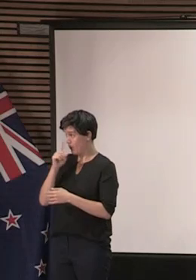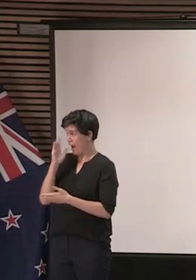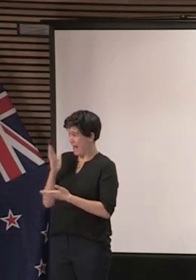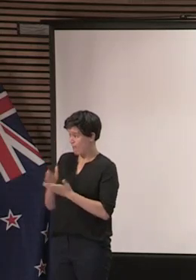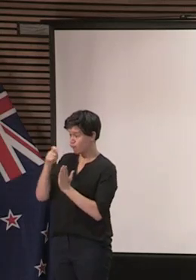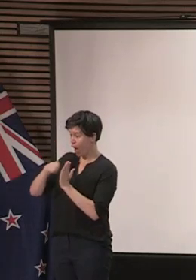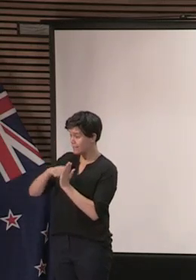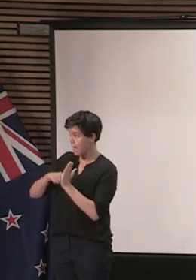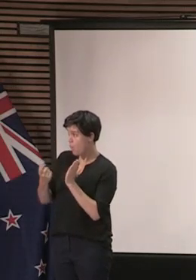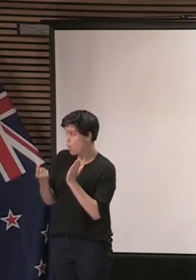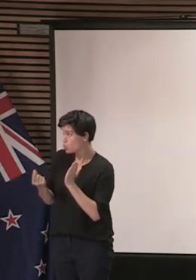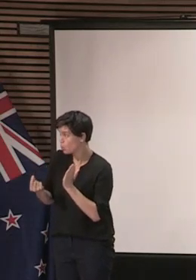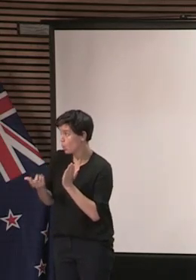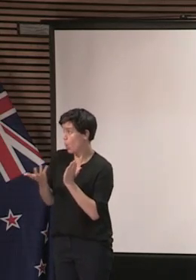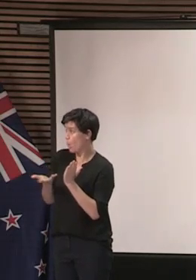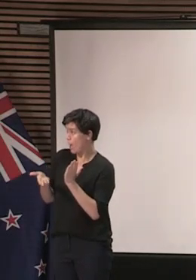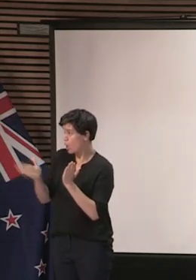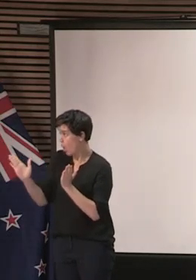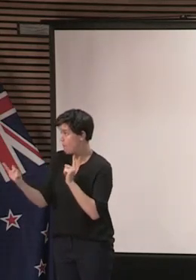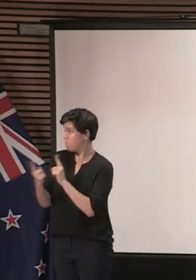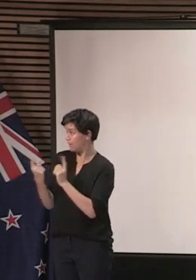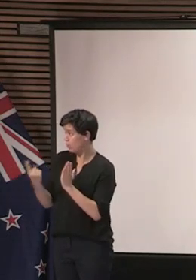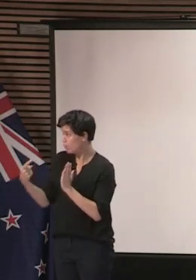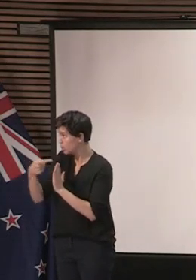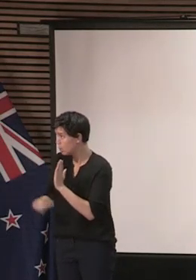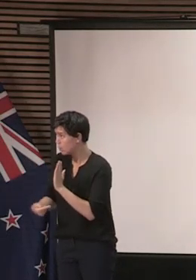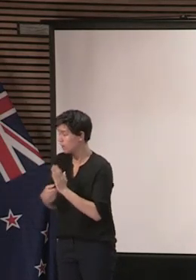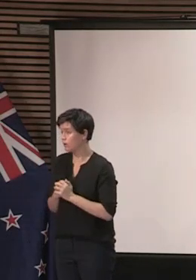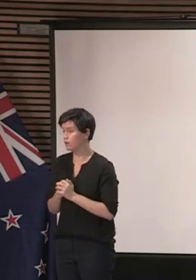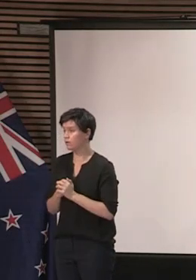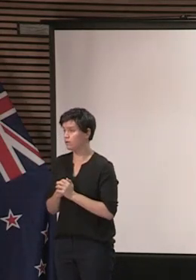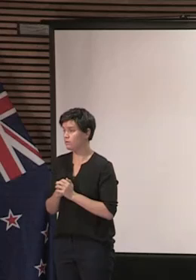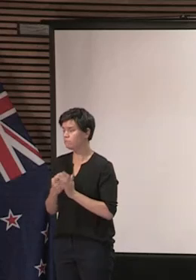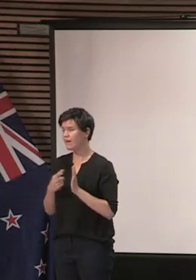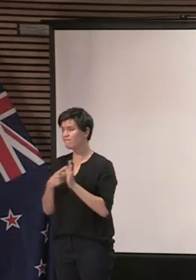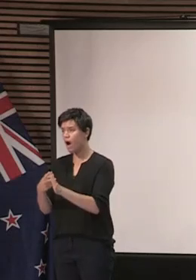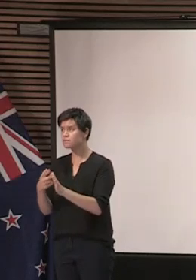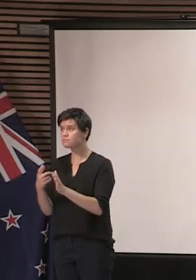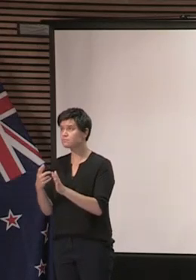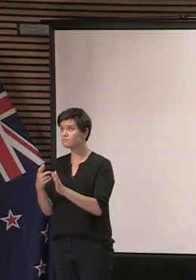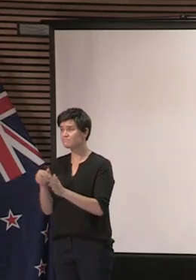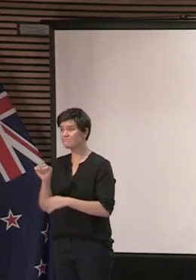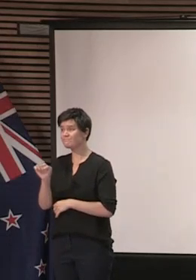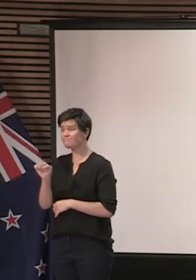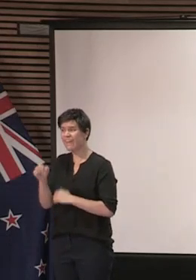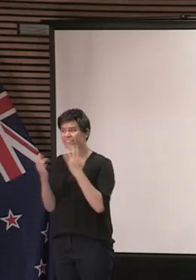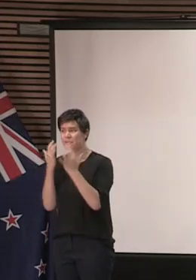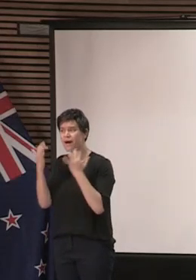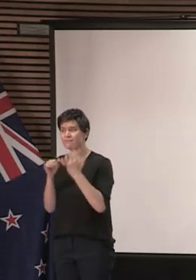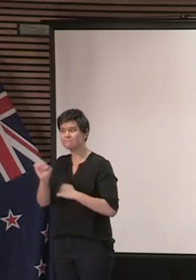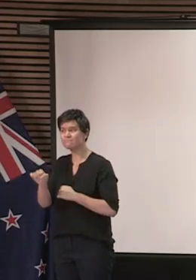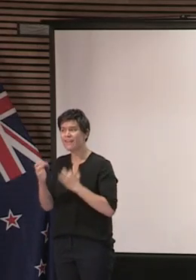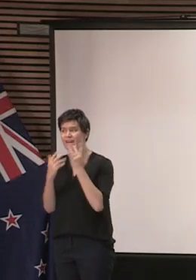they're actually doing? It's not necessarily that it's best, but it's incredibly helpful. Yes, I would ask New Zealanders to think about doing